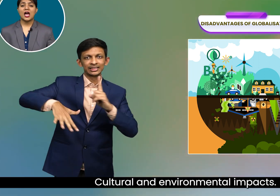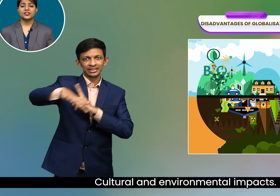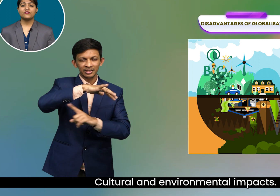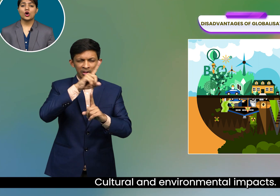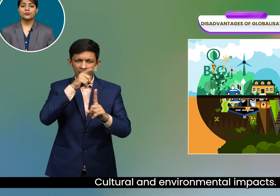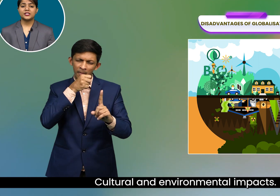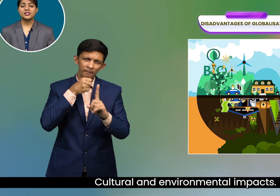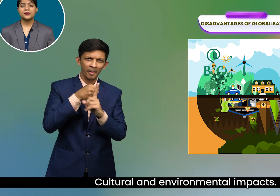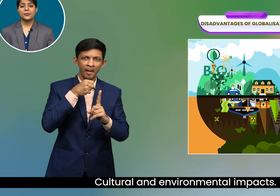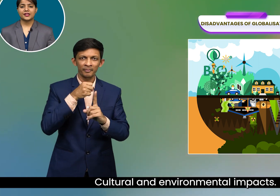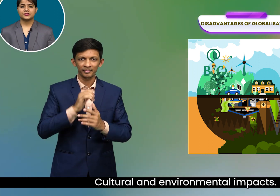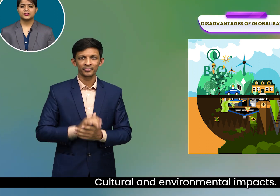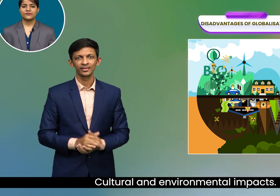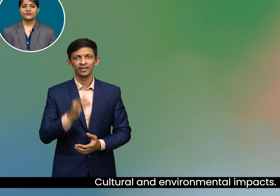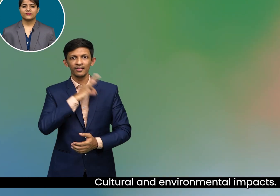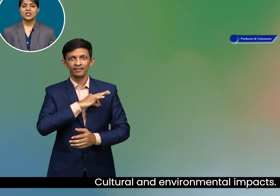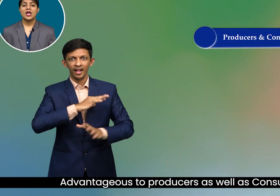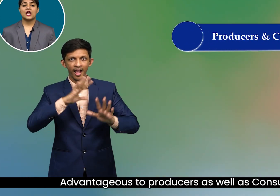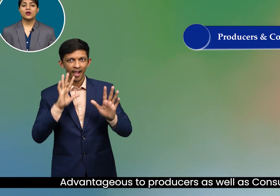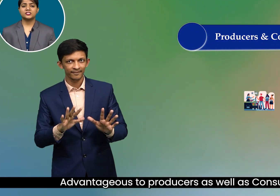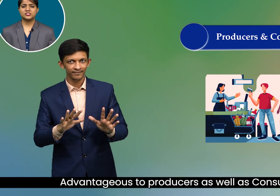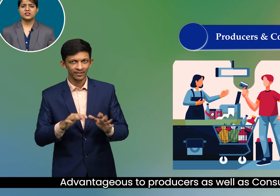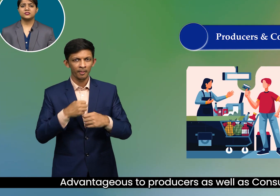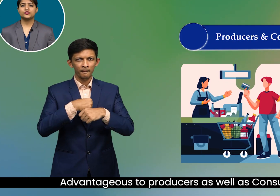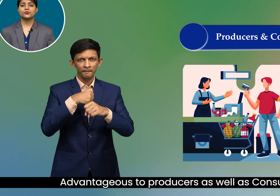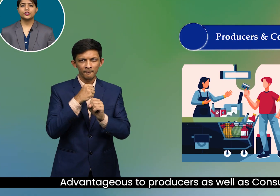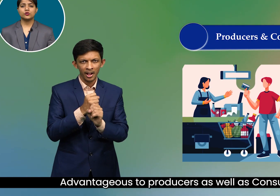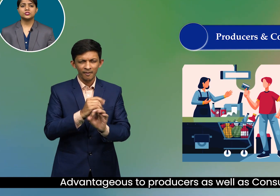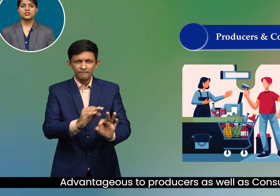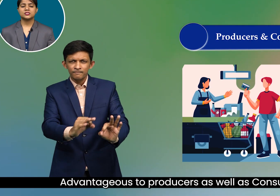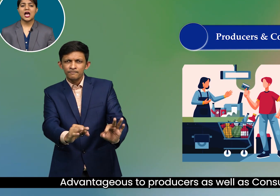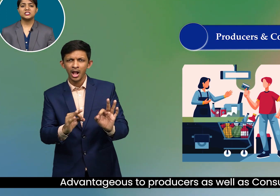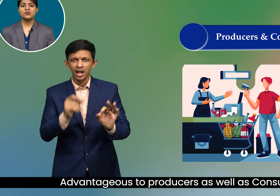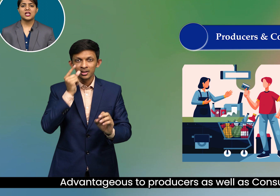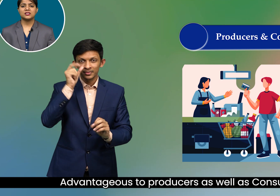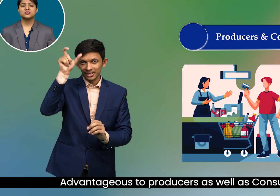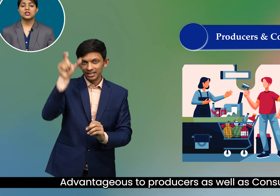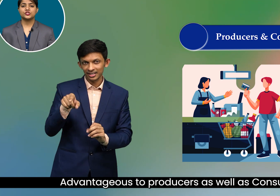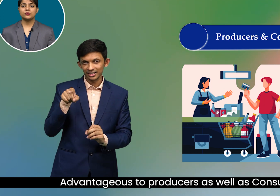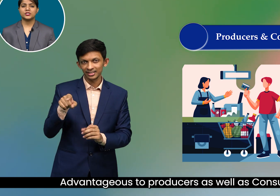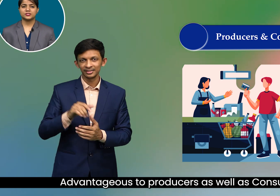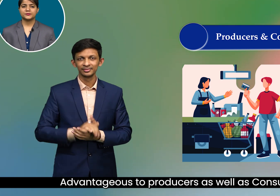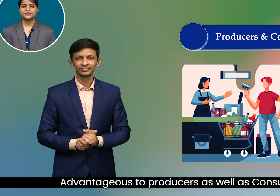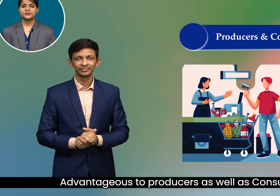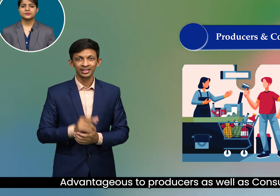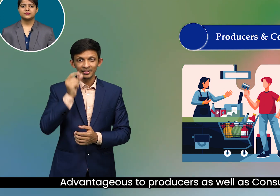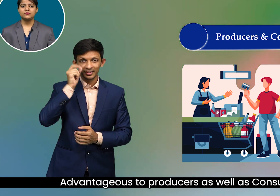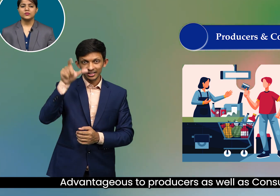cultural and environmental impacts. Advantages to producers as well as